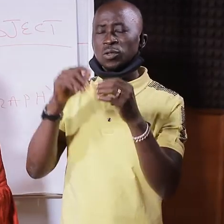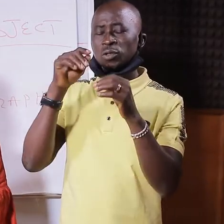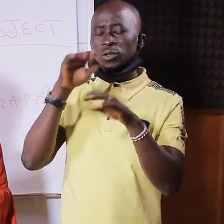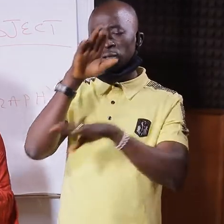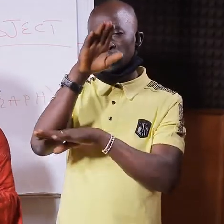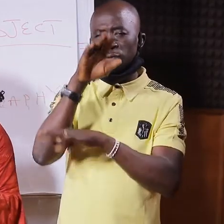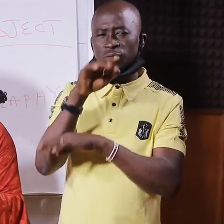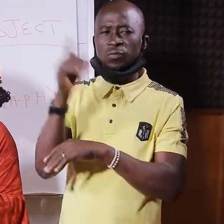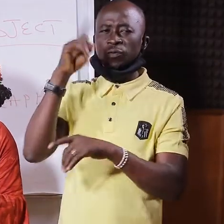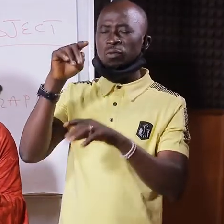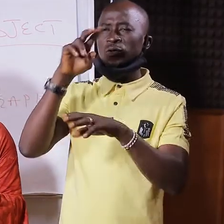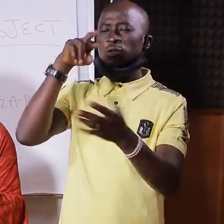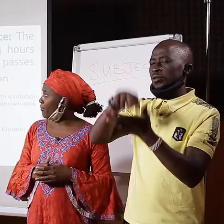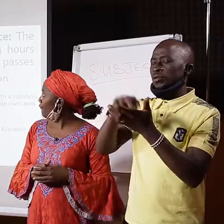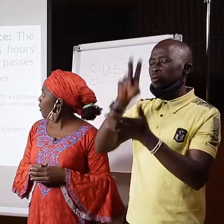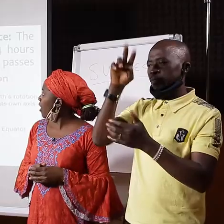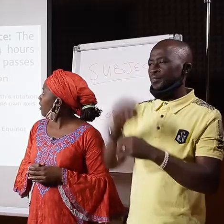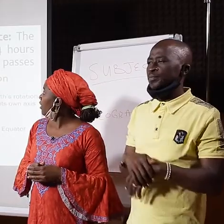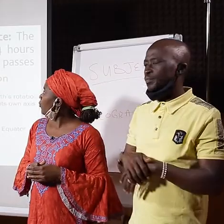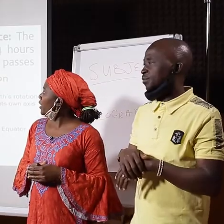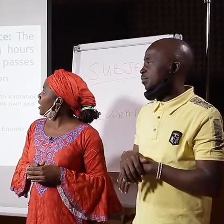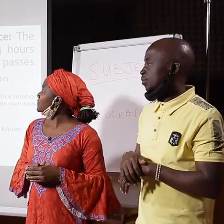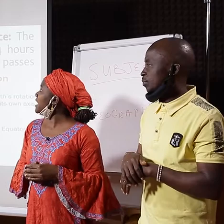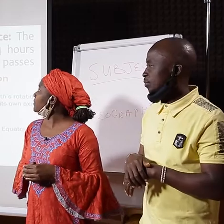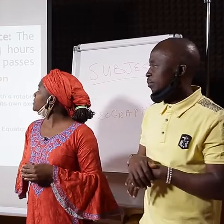the evening hours. Number